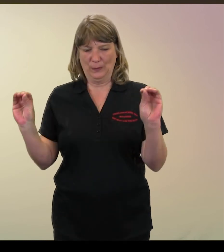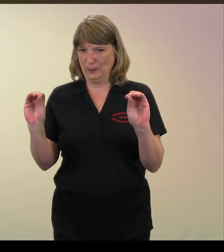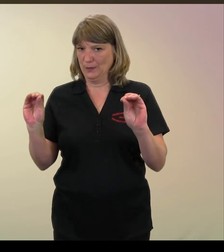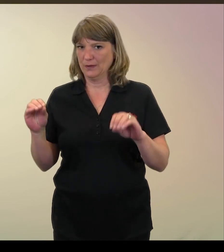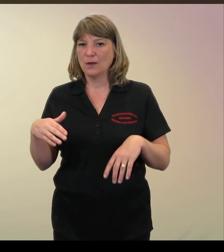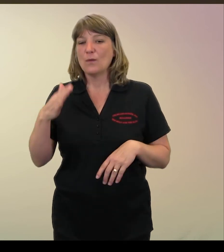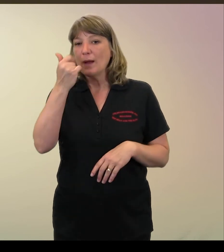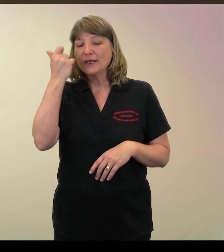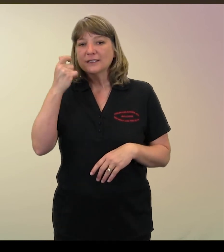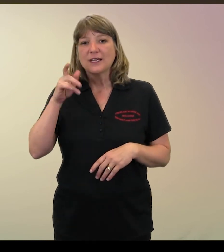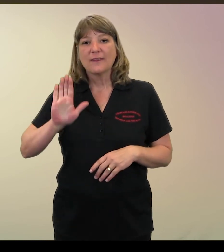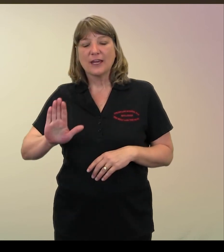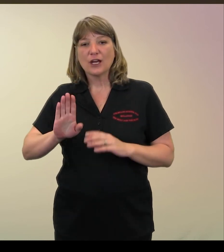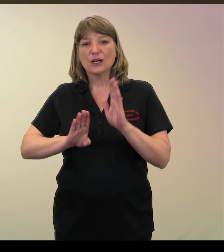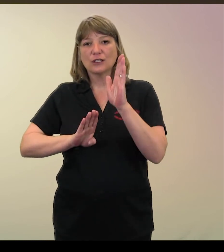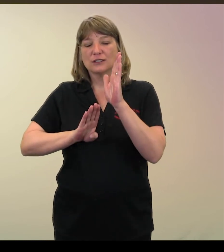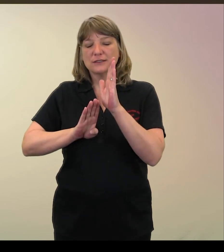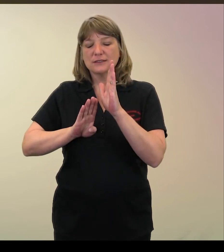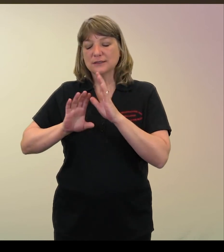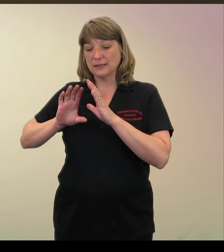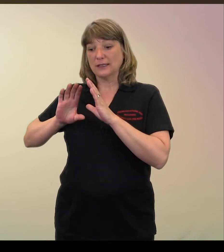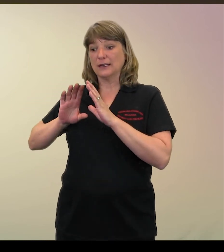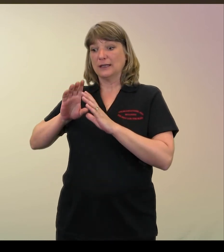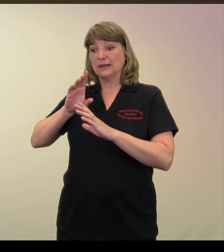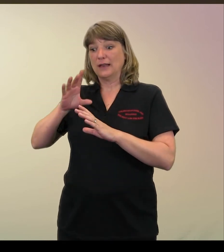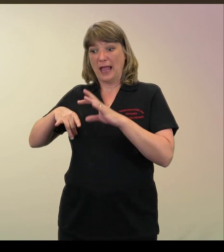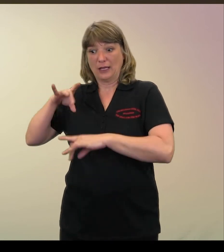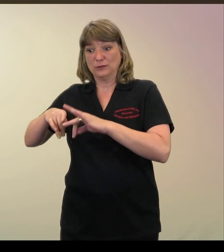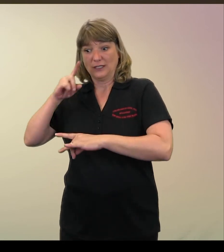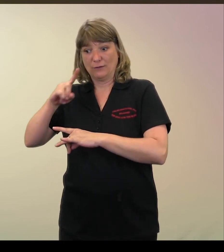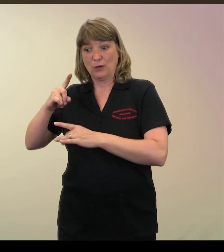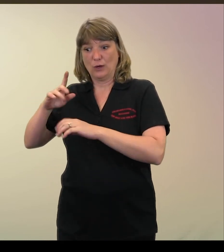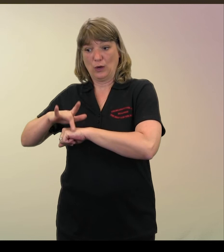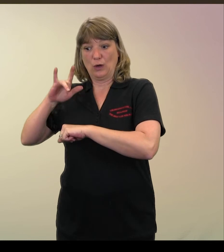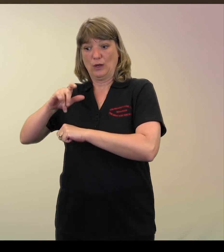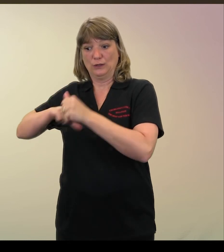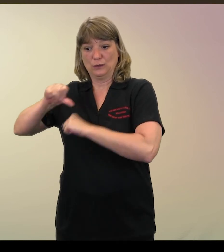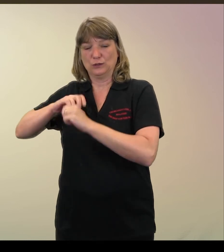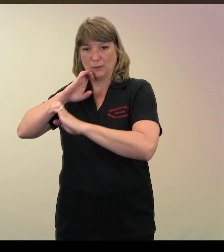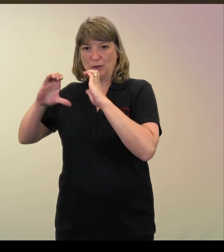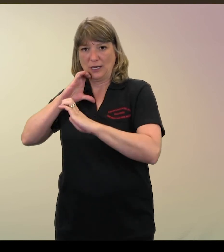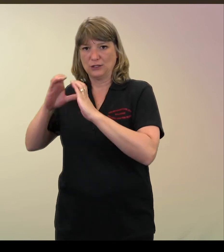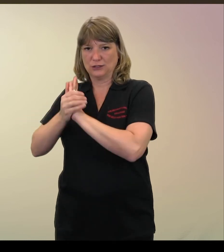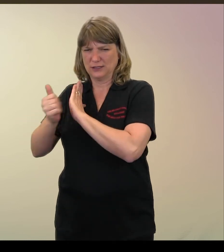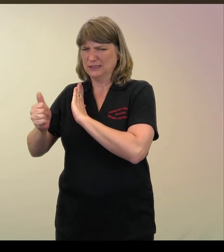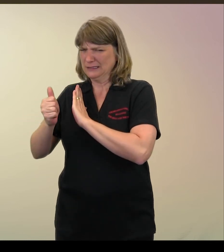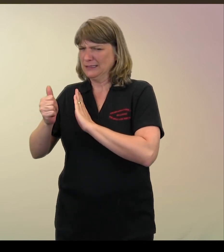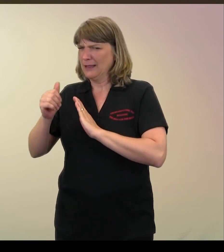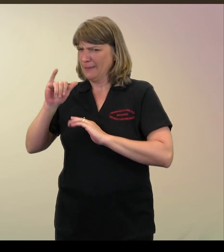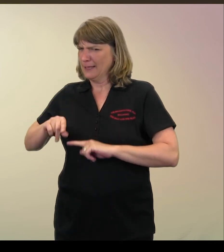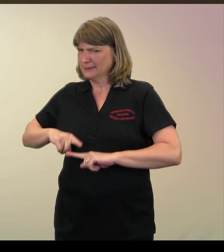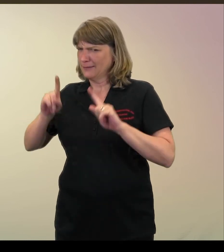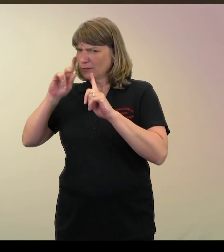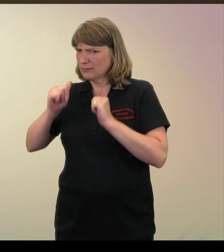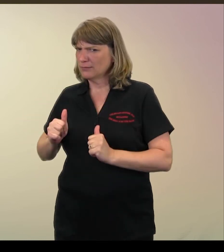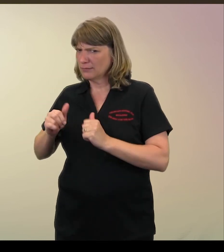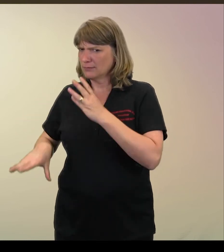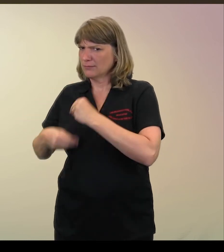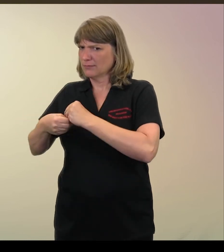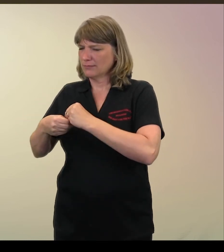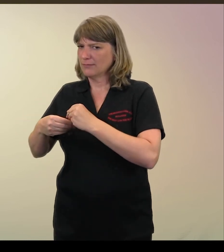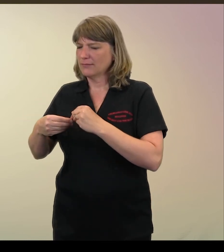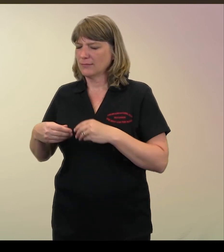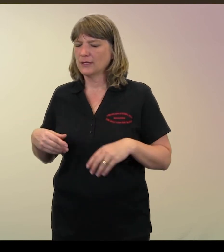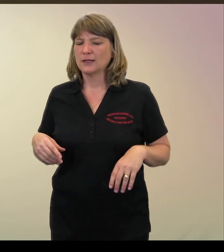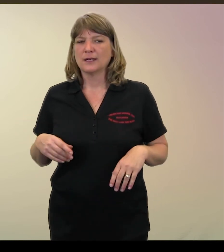vision impairment, because their developmental trajectory in the acquisition of these early social communication skills is